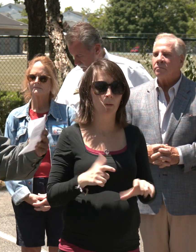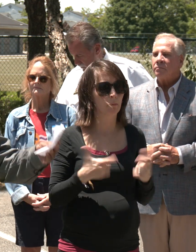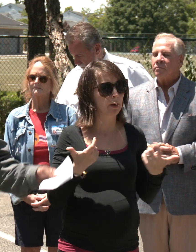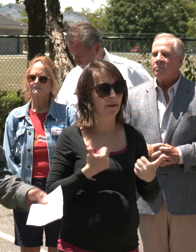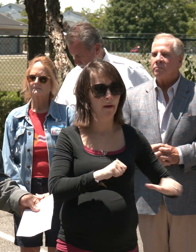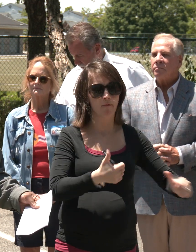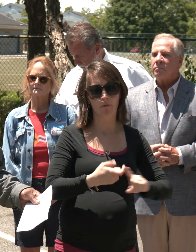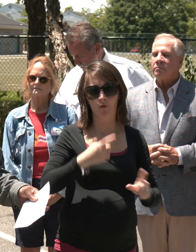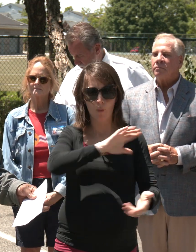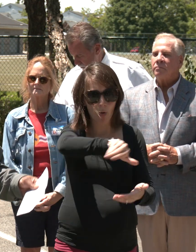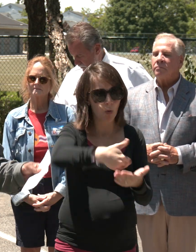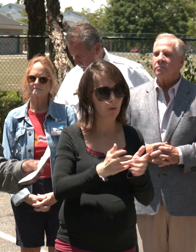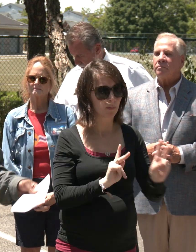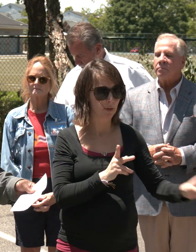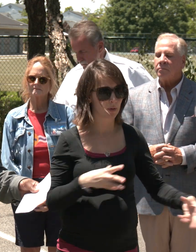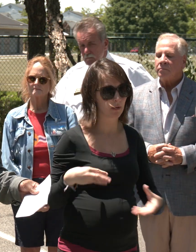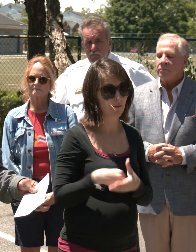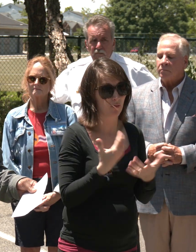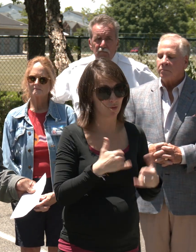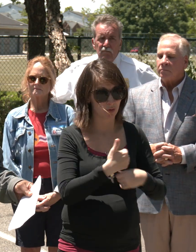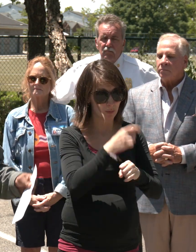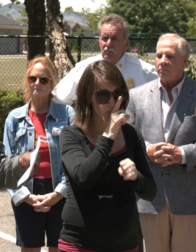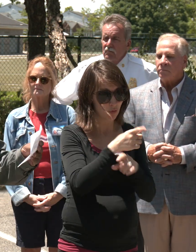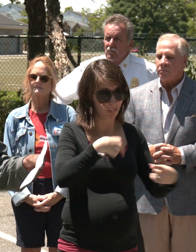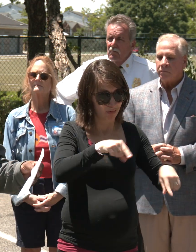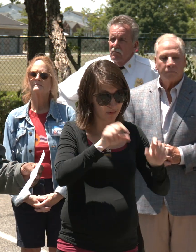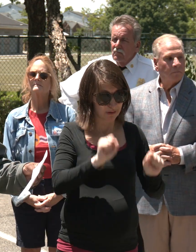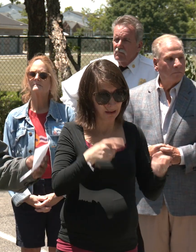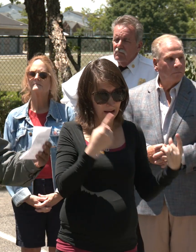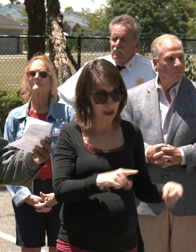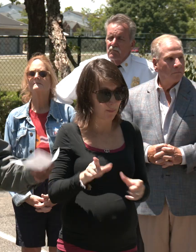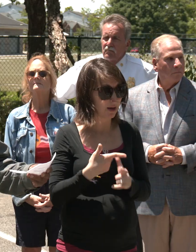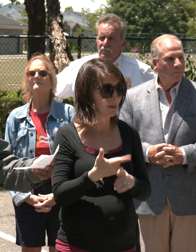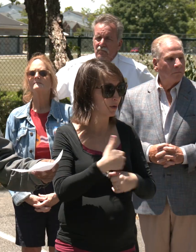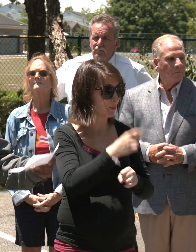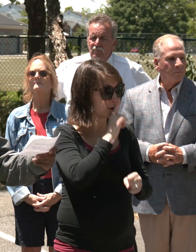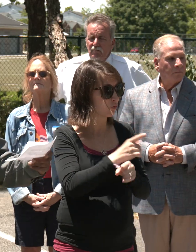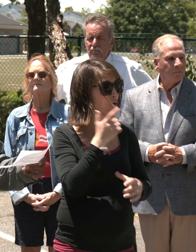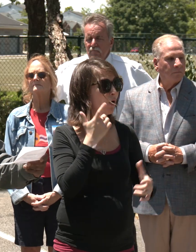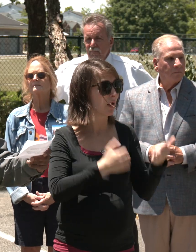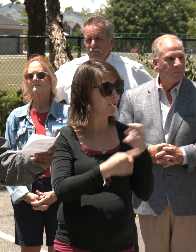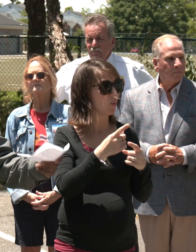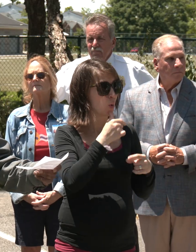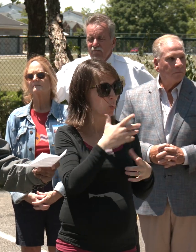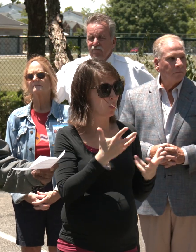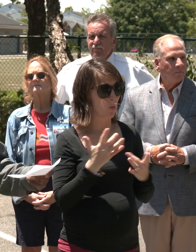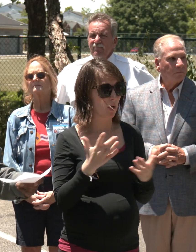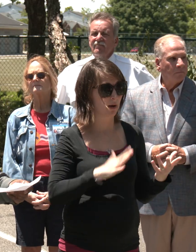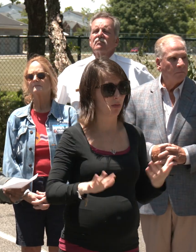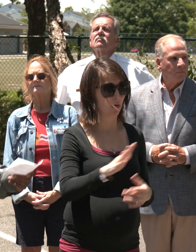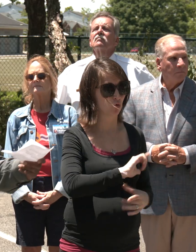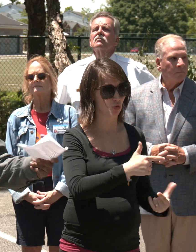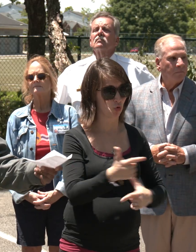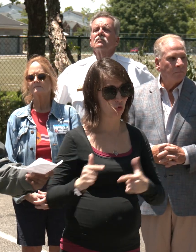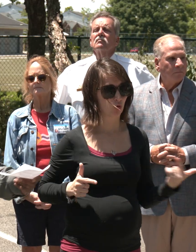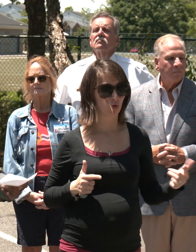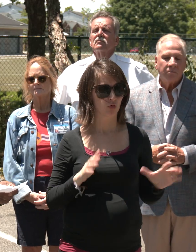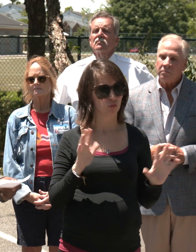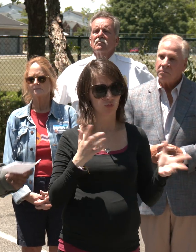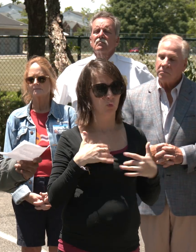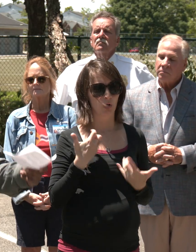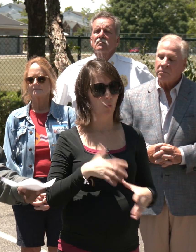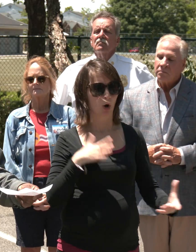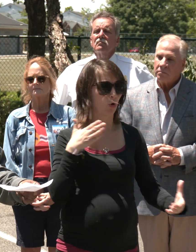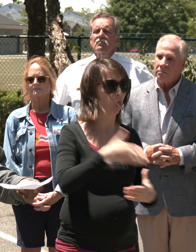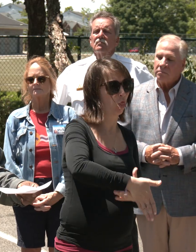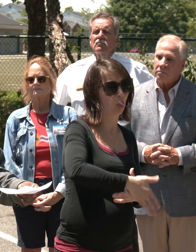by all parties to make this happen, and everybody's been kind of waiting their turn to get in so that we're not interfering